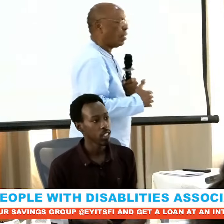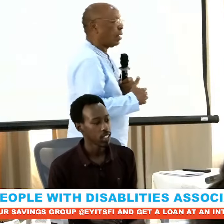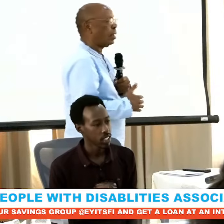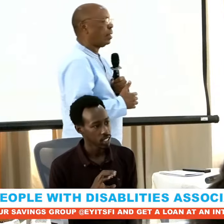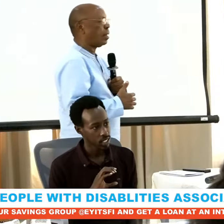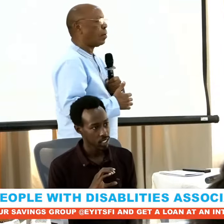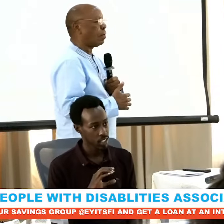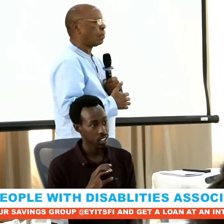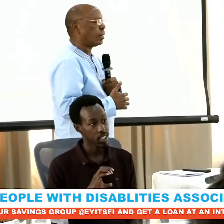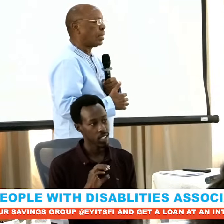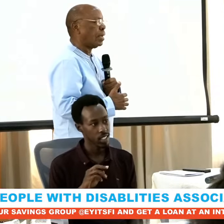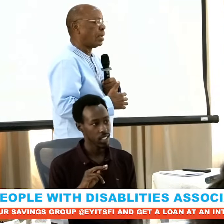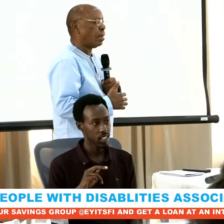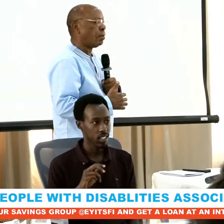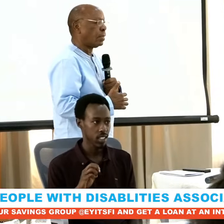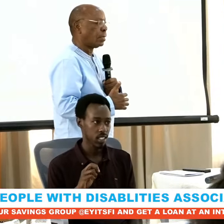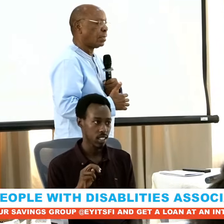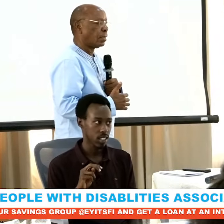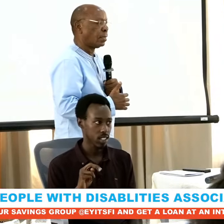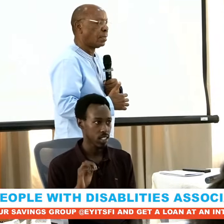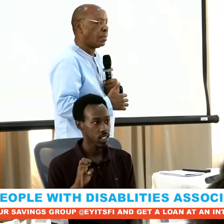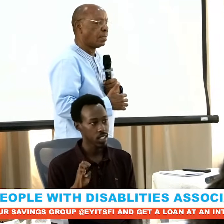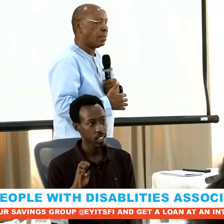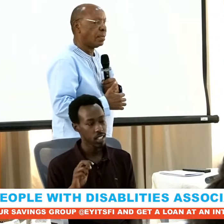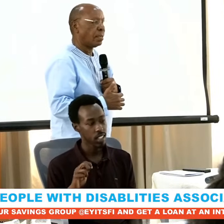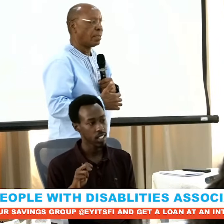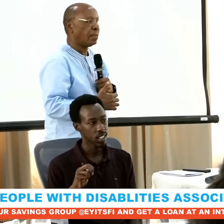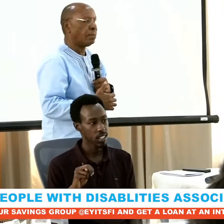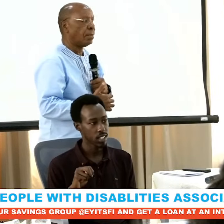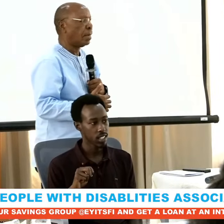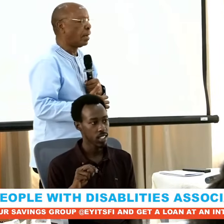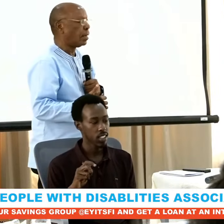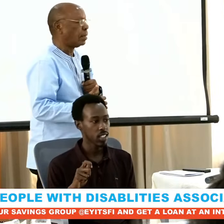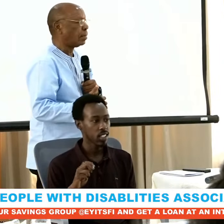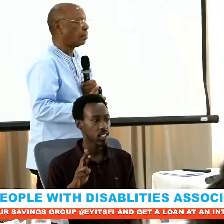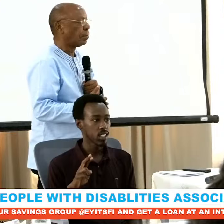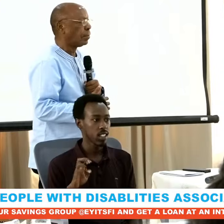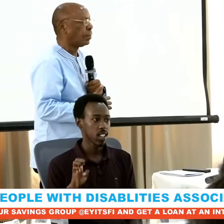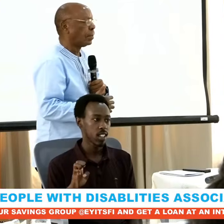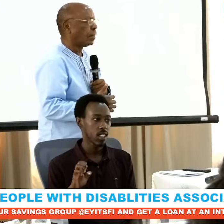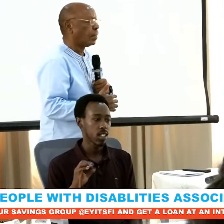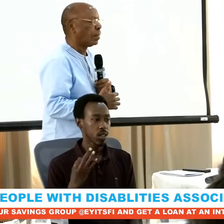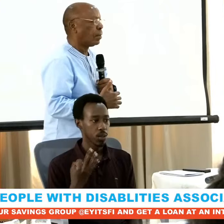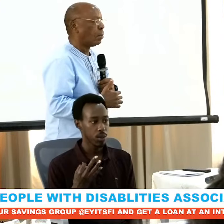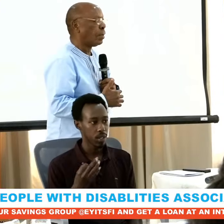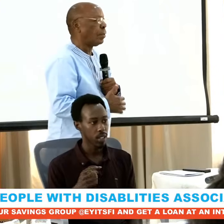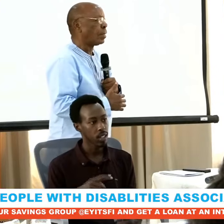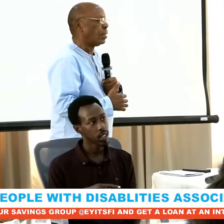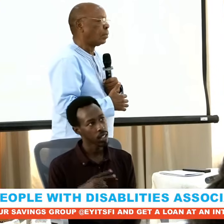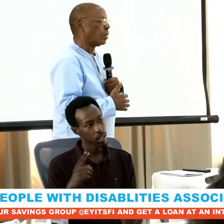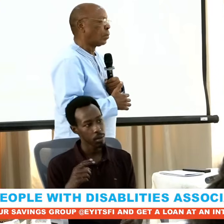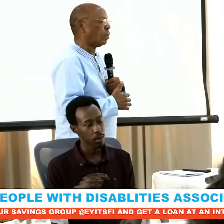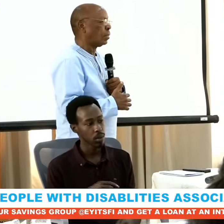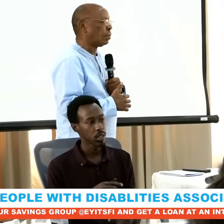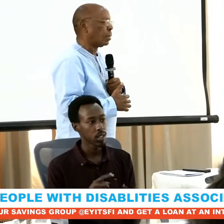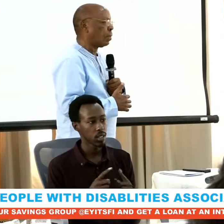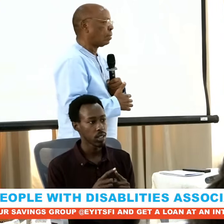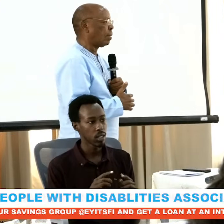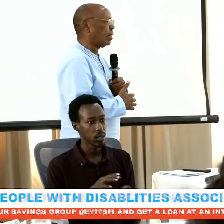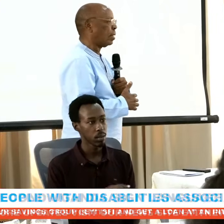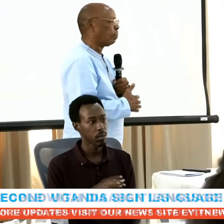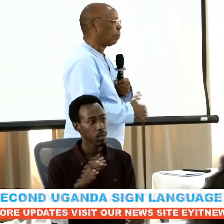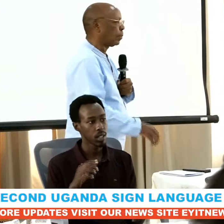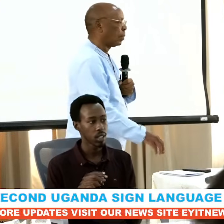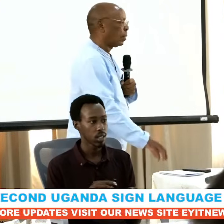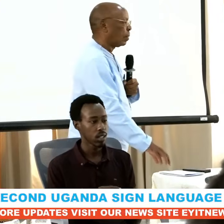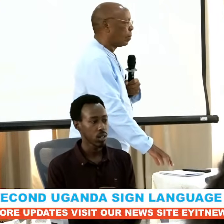When the idea of sign language began, we knew that this was a concept that was